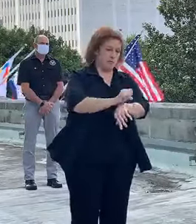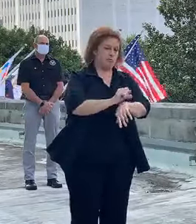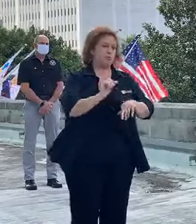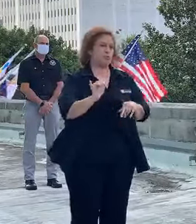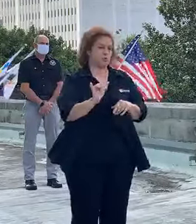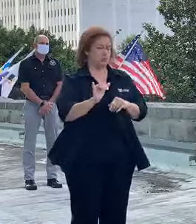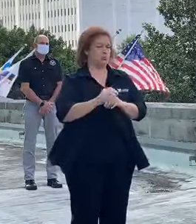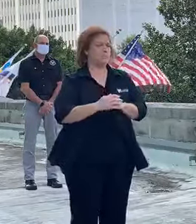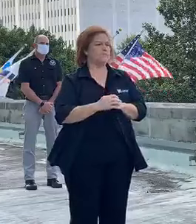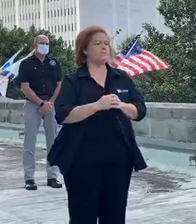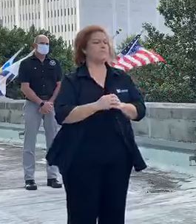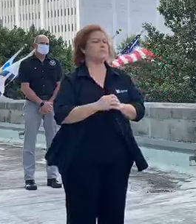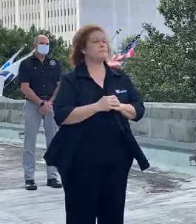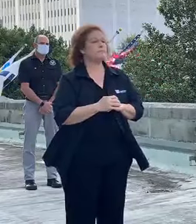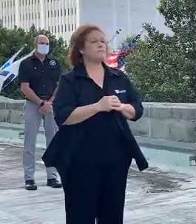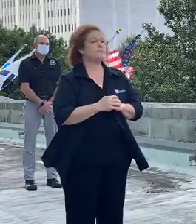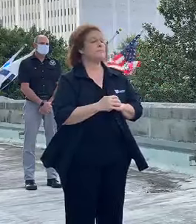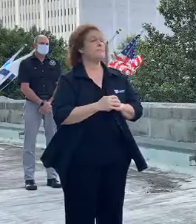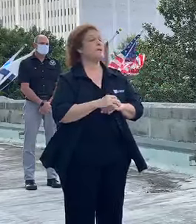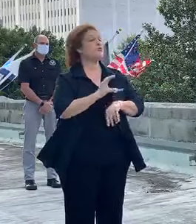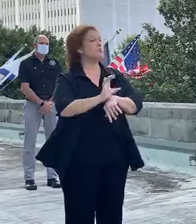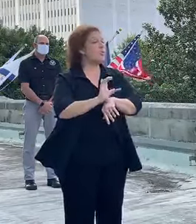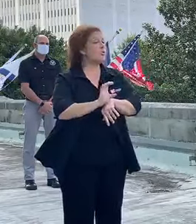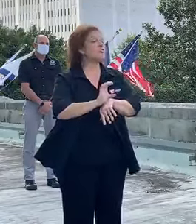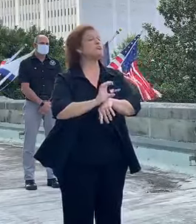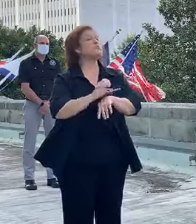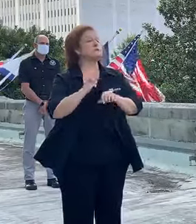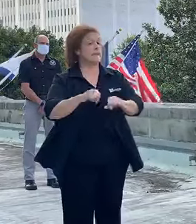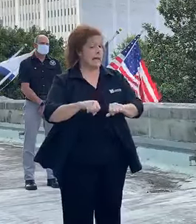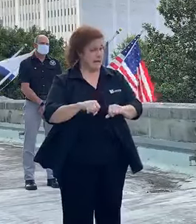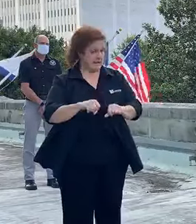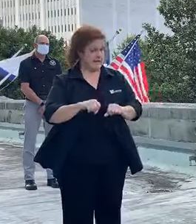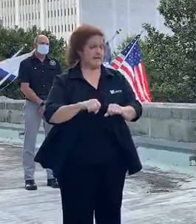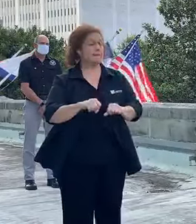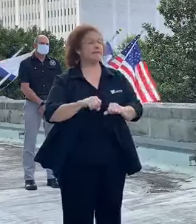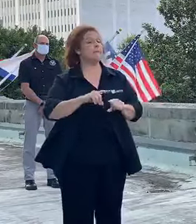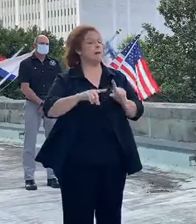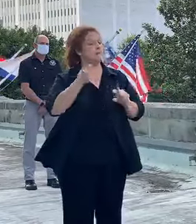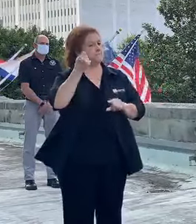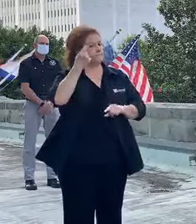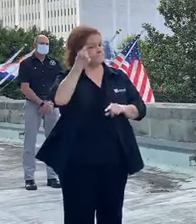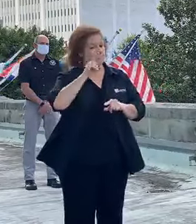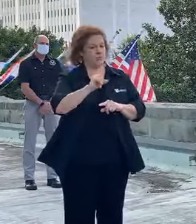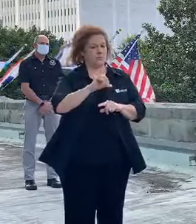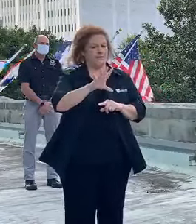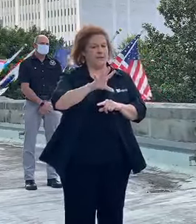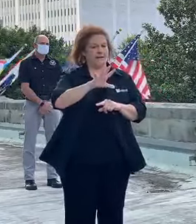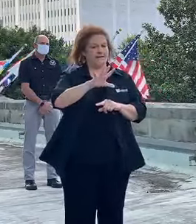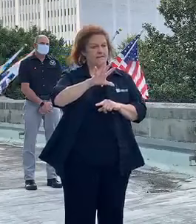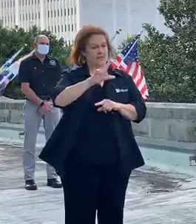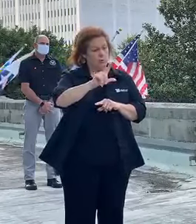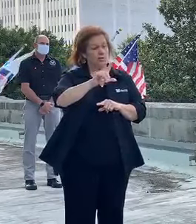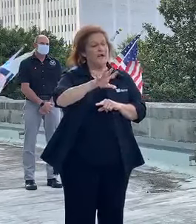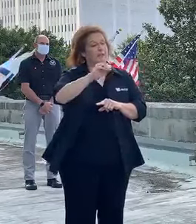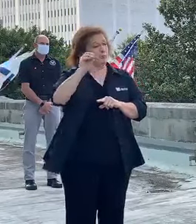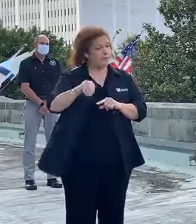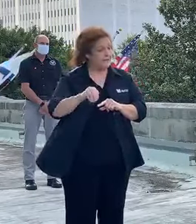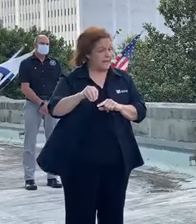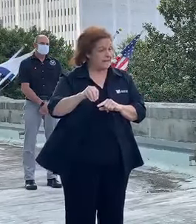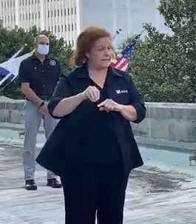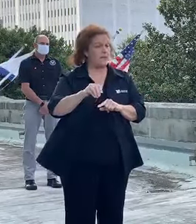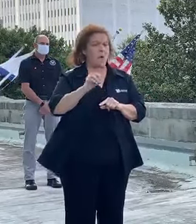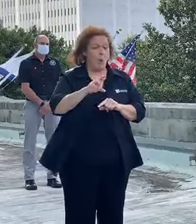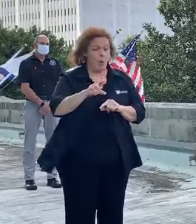system. Again, houses of worship can resume services at 25% of their occupancy or 100 people, whichever